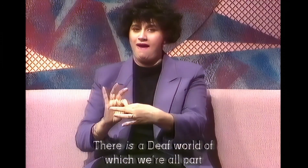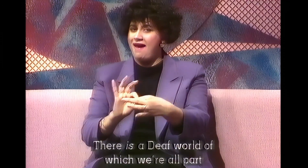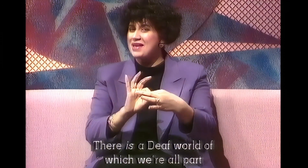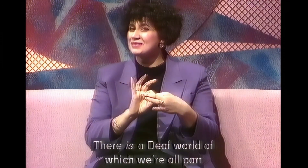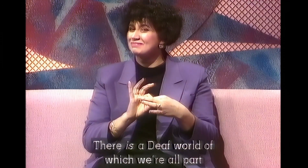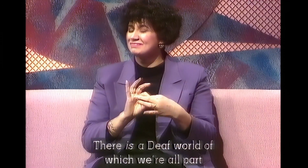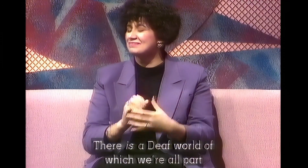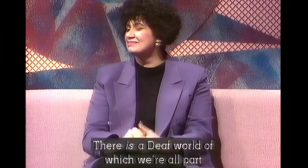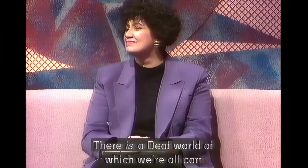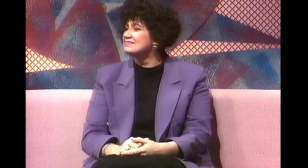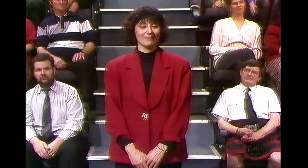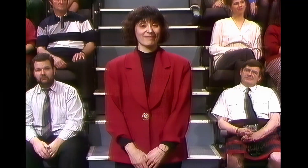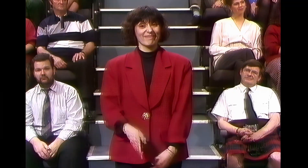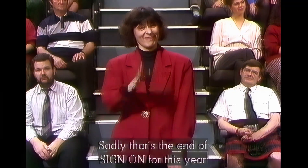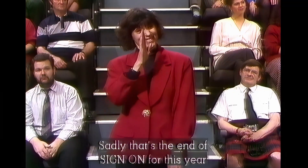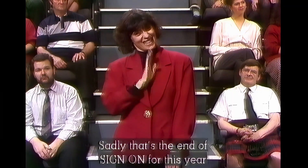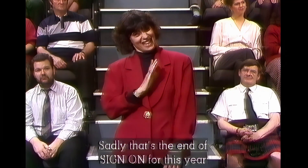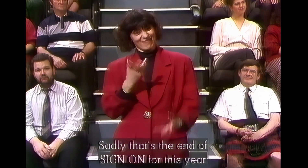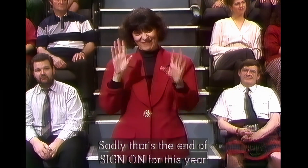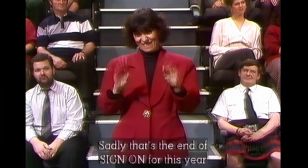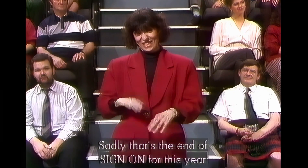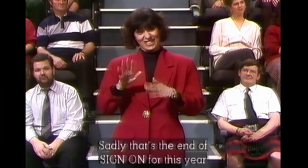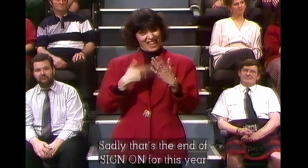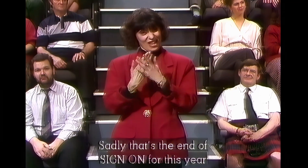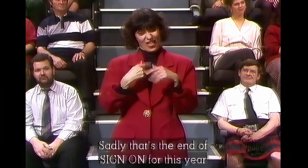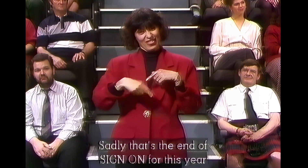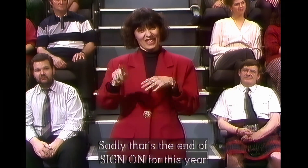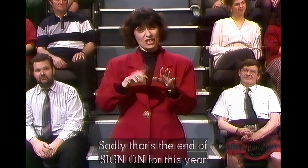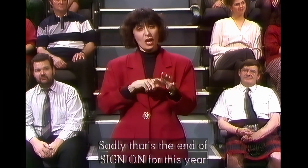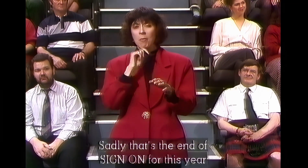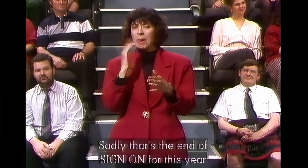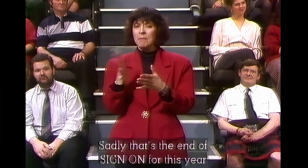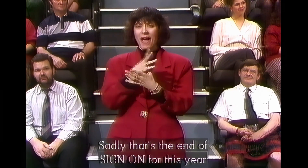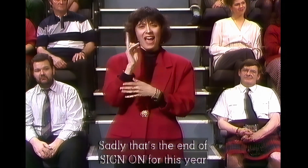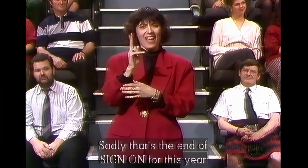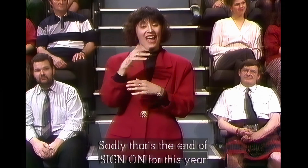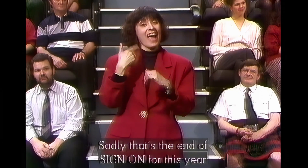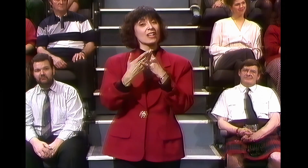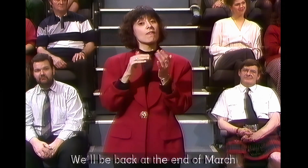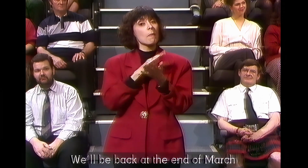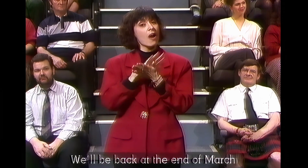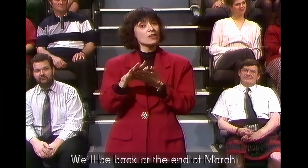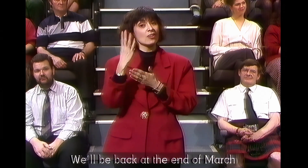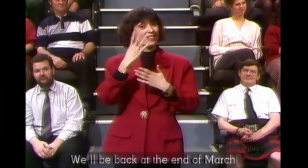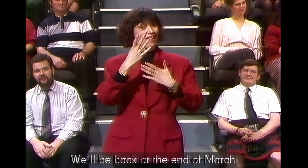all part. Well, sadly, that brings us to the end of Sign On for this year. We'll be back at the end of